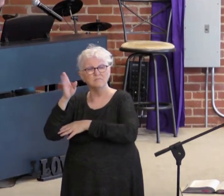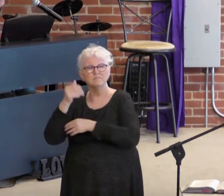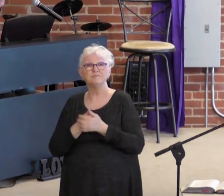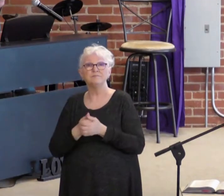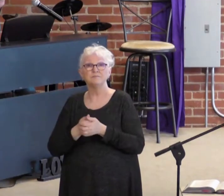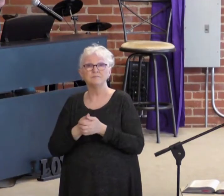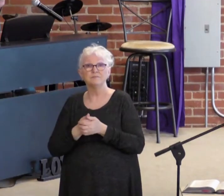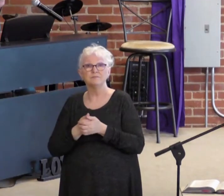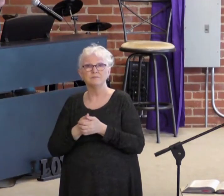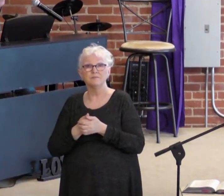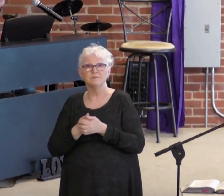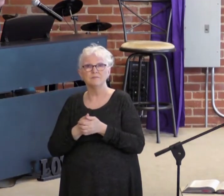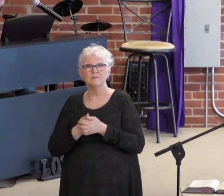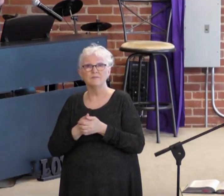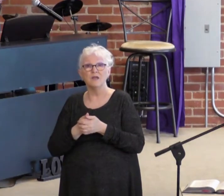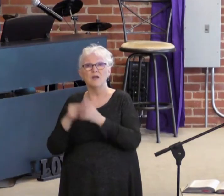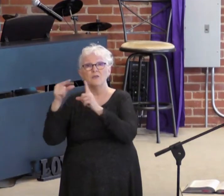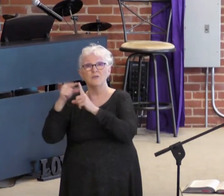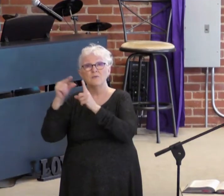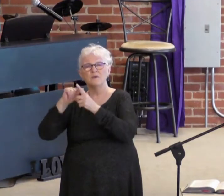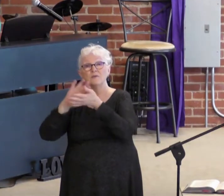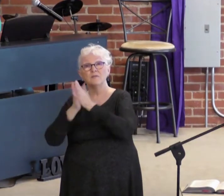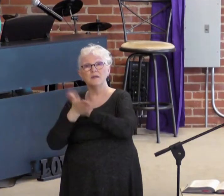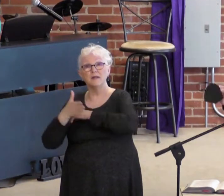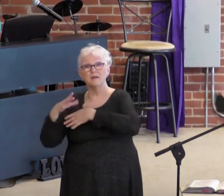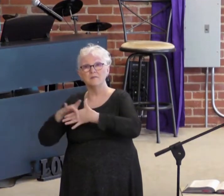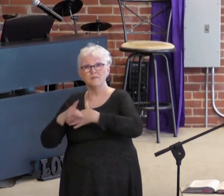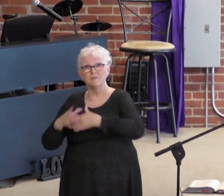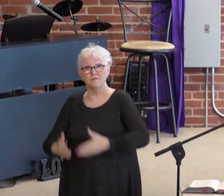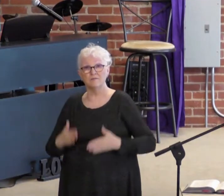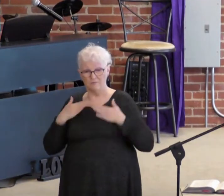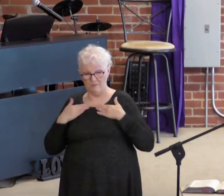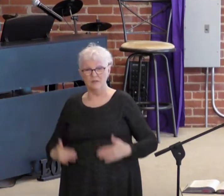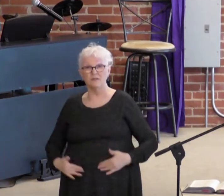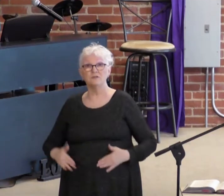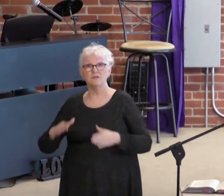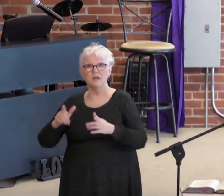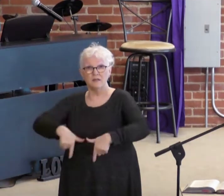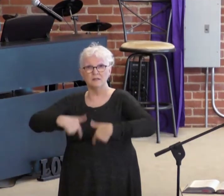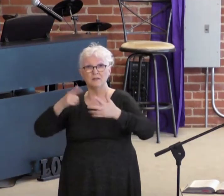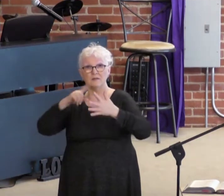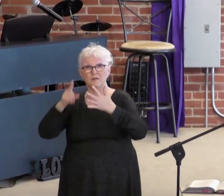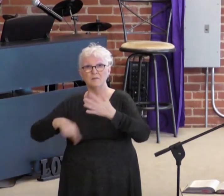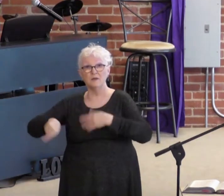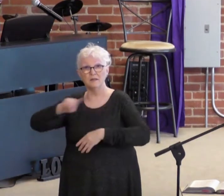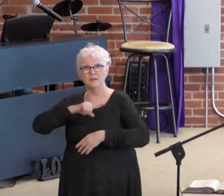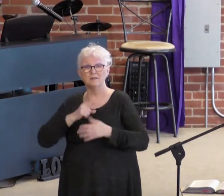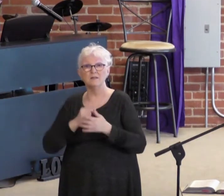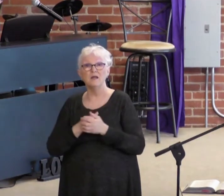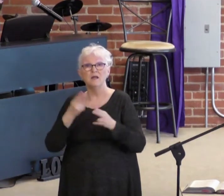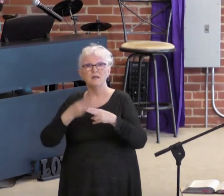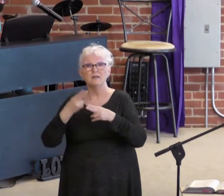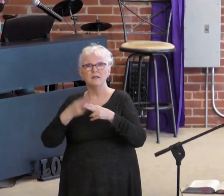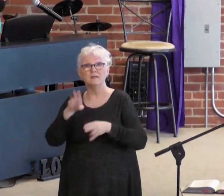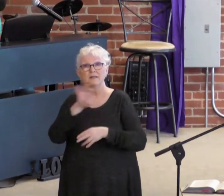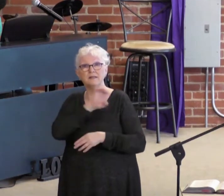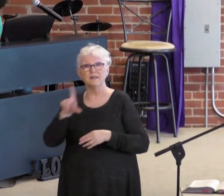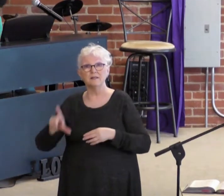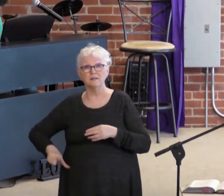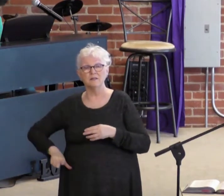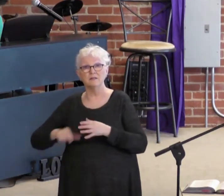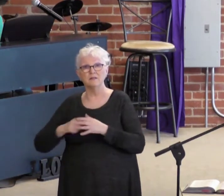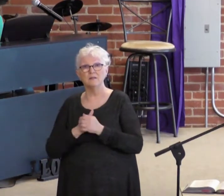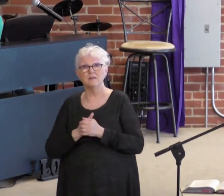humanity, the Word became flesh and dwelt among us. We call him Emmanuel. He